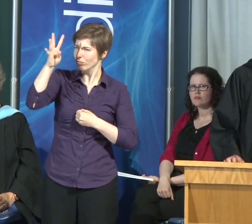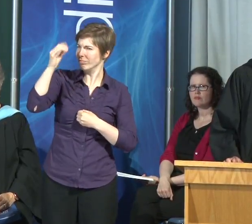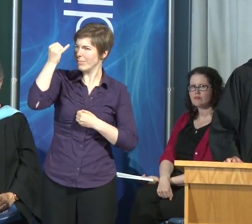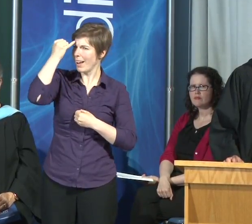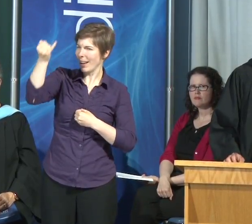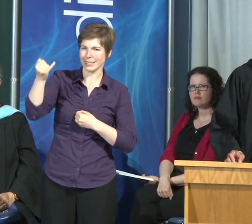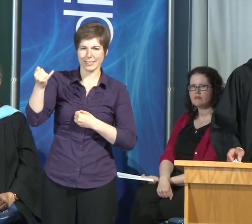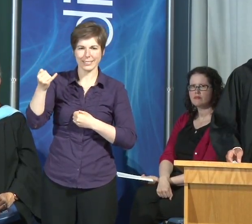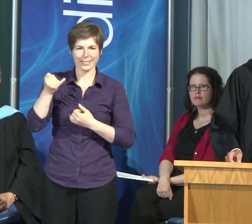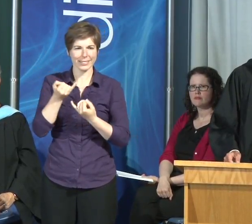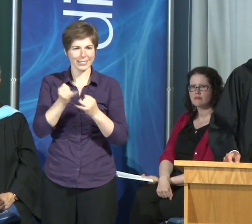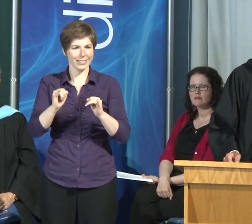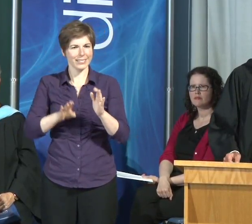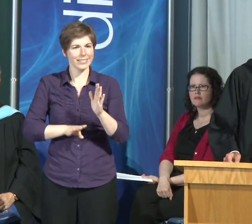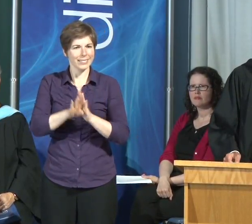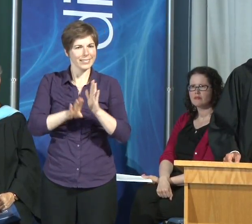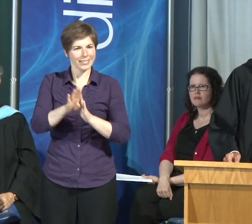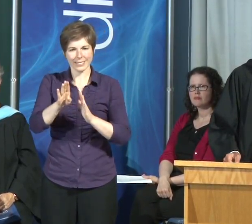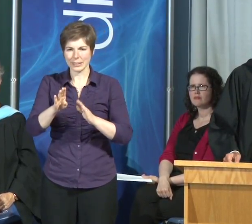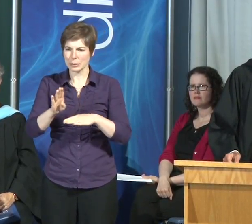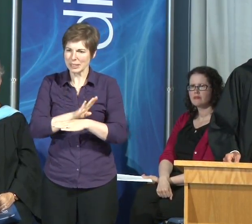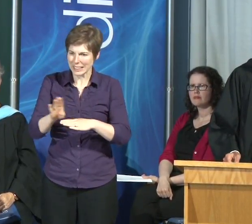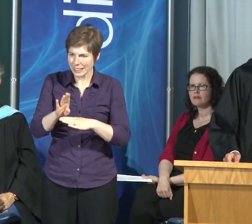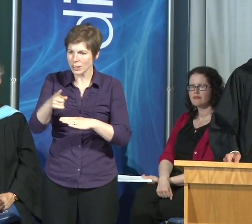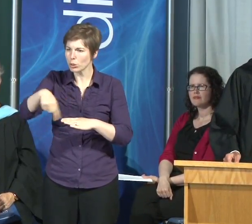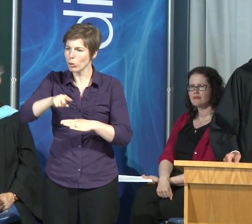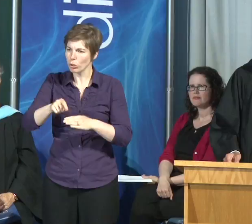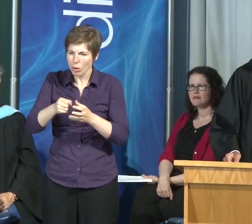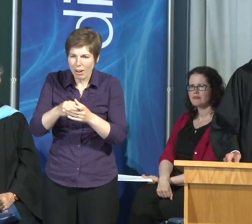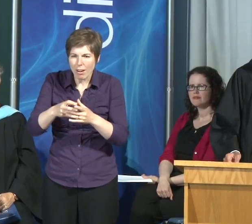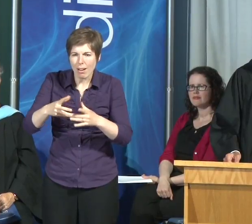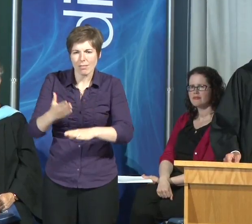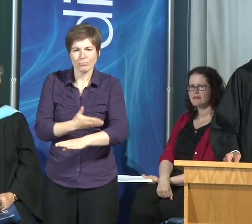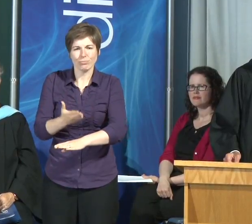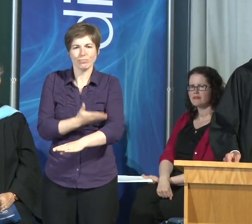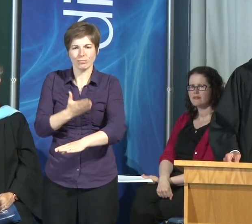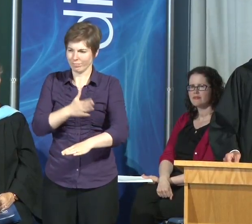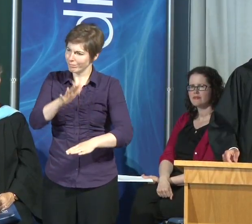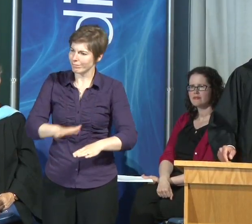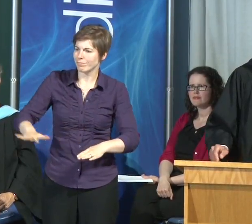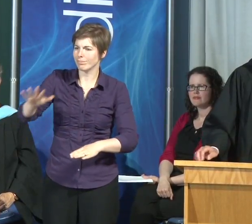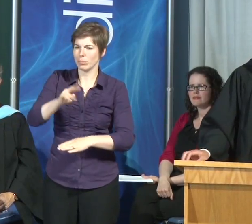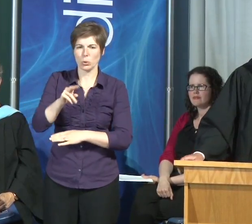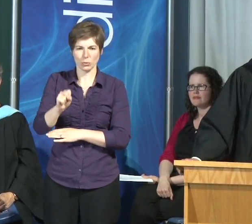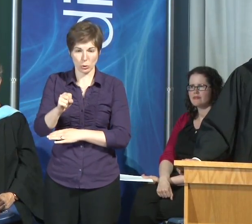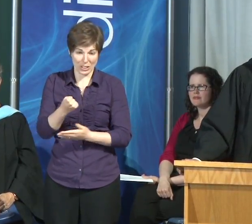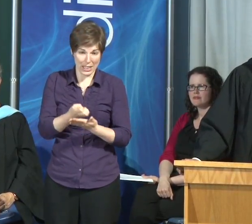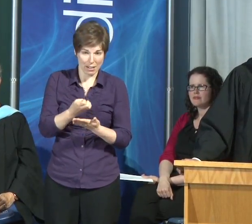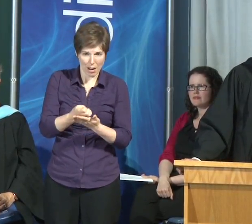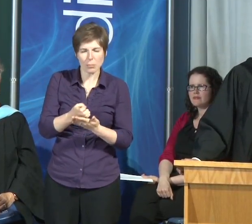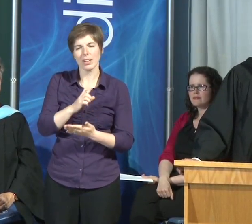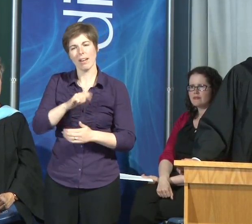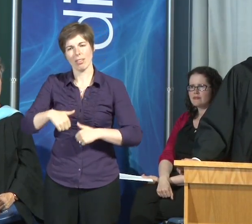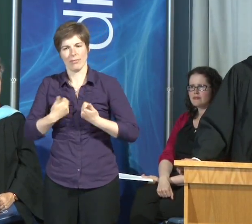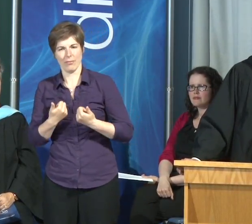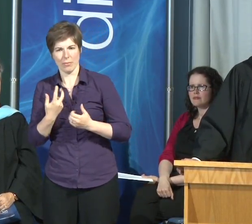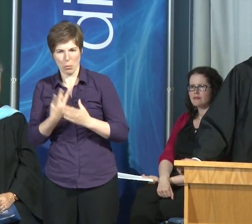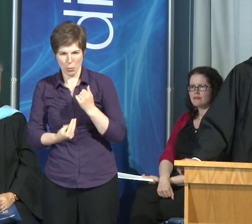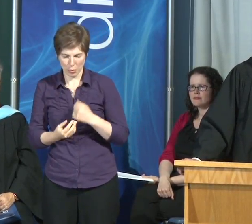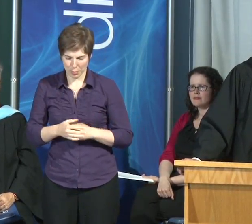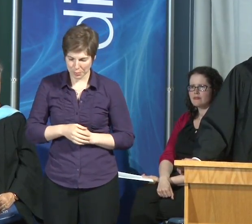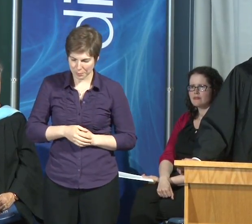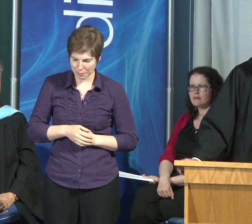as you help build the economy and quality of life of this amazing province. But as much as my grandfather loved his